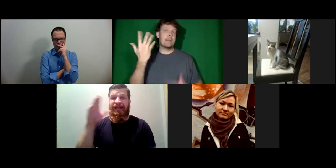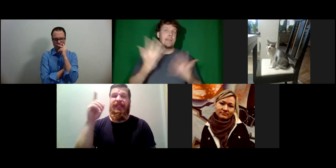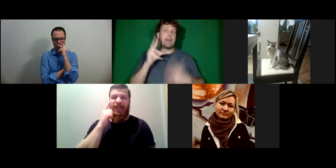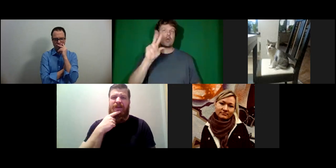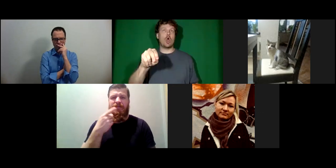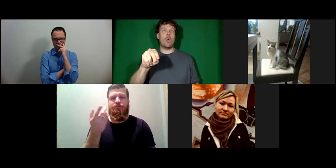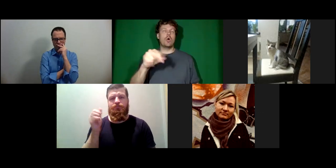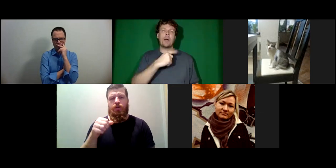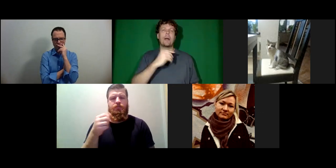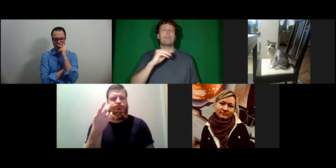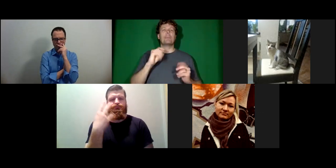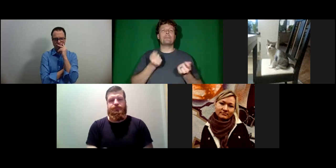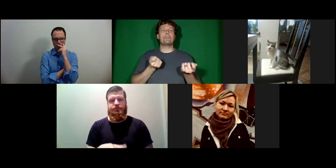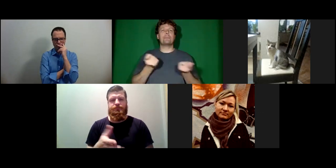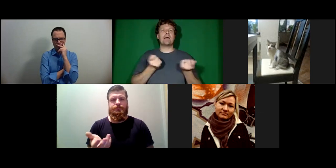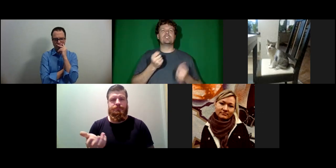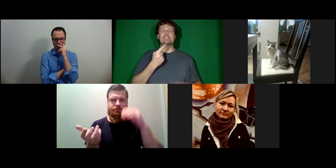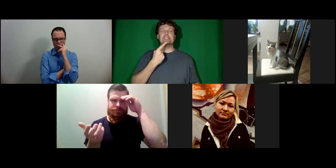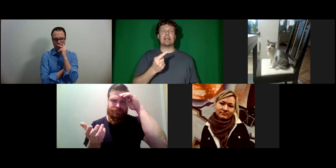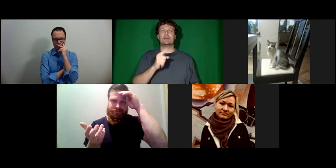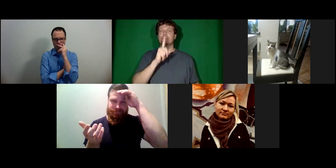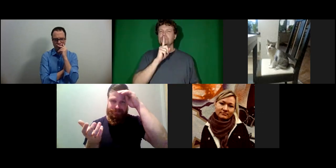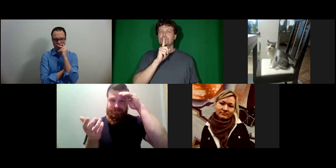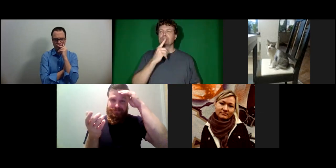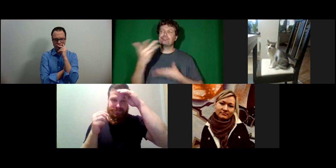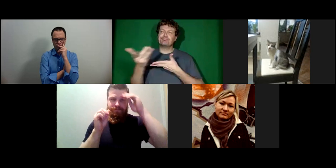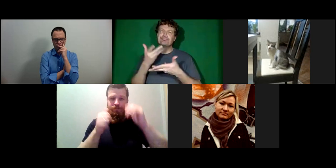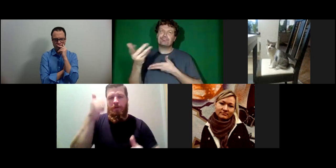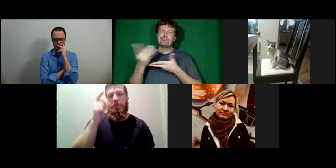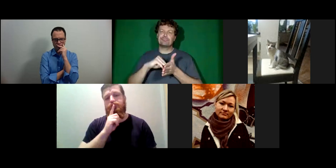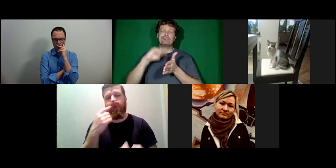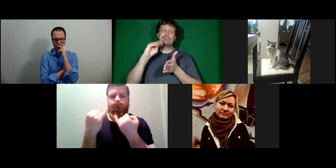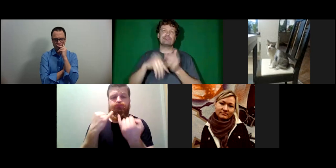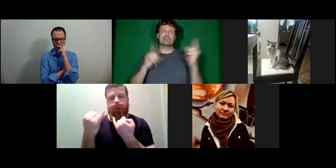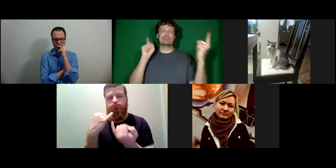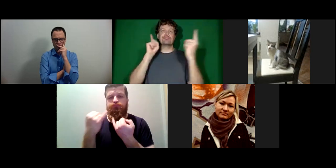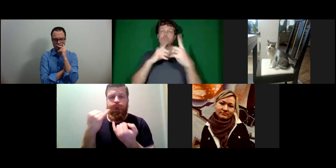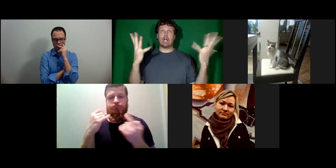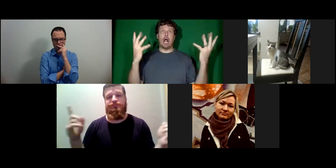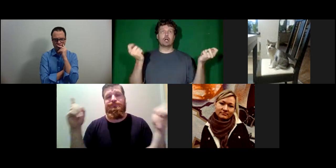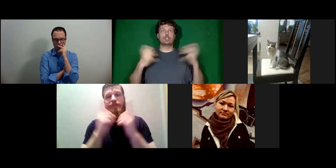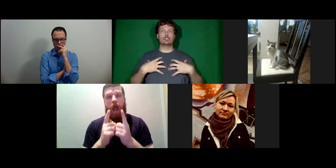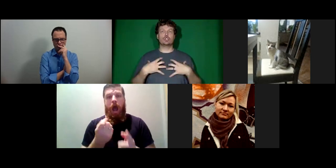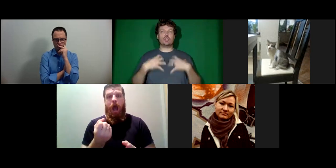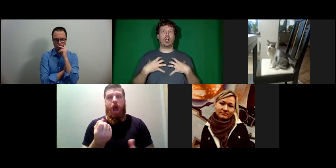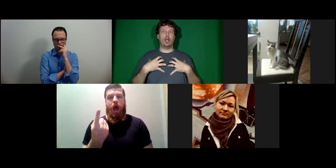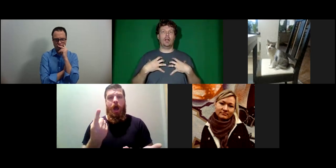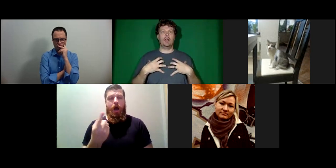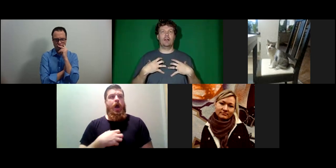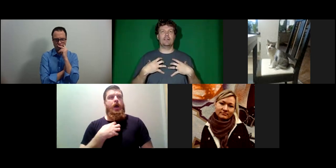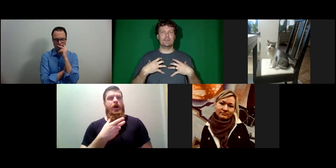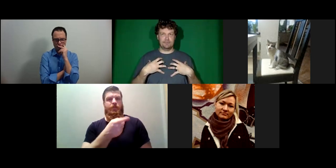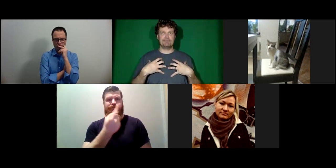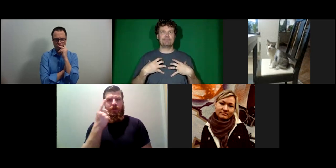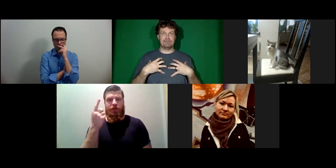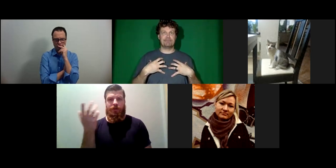If he would have said that I was deaf, maybe he would have said no. So the manager decided to just talk about me as a player. And